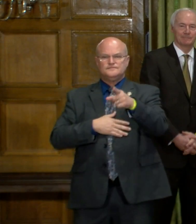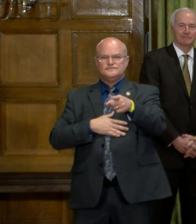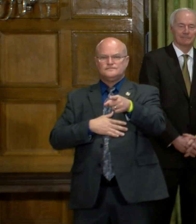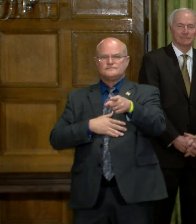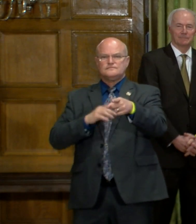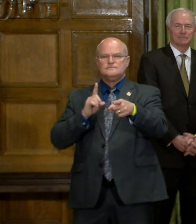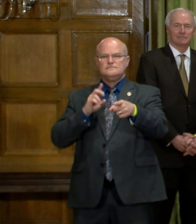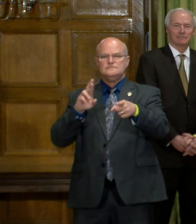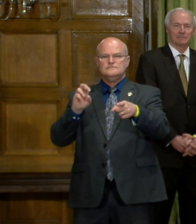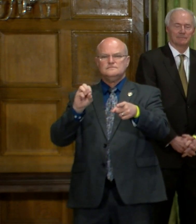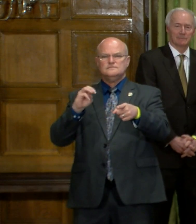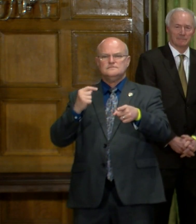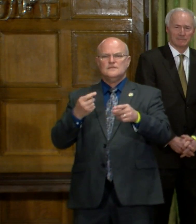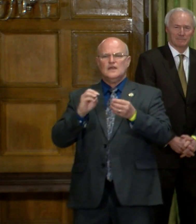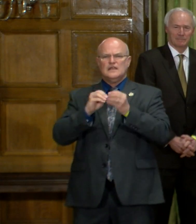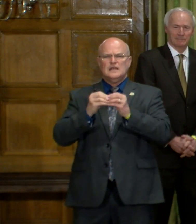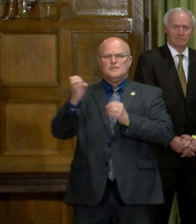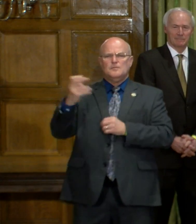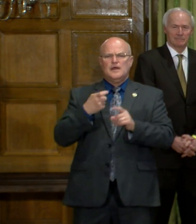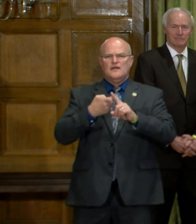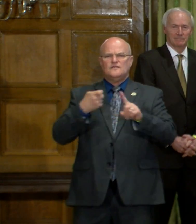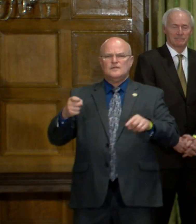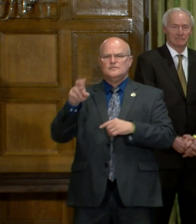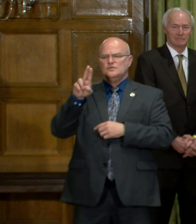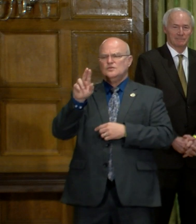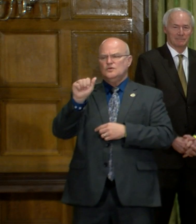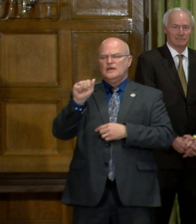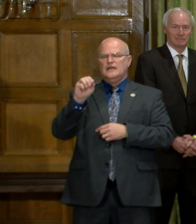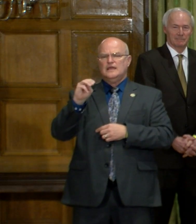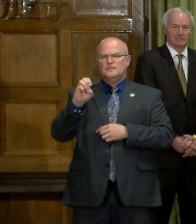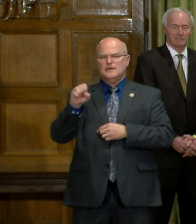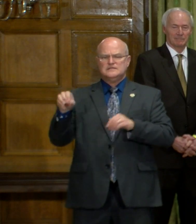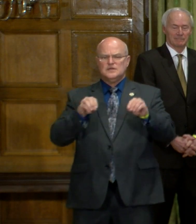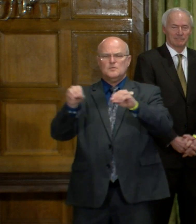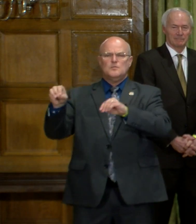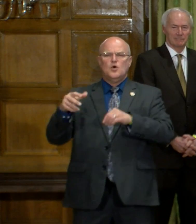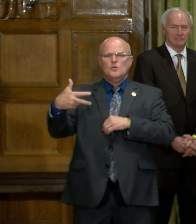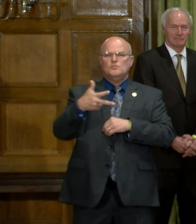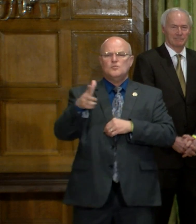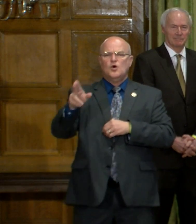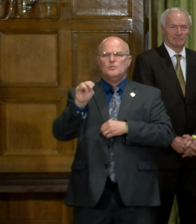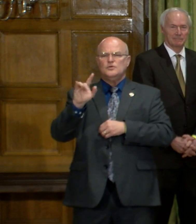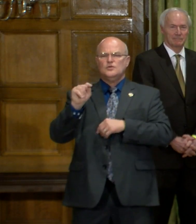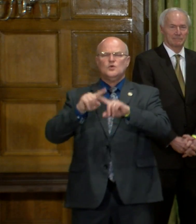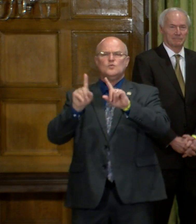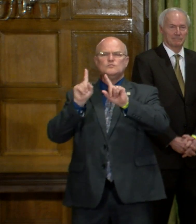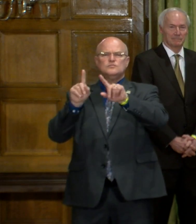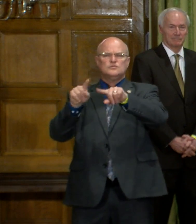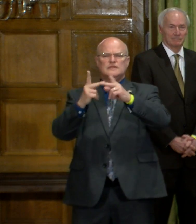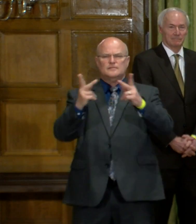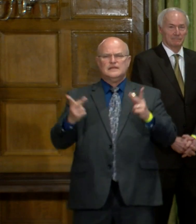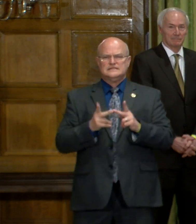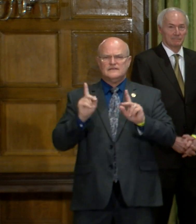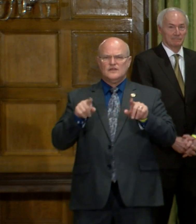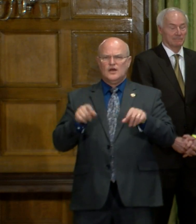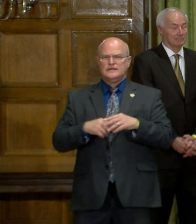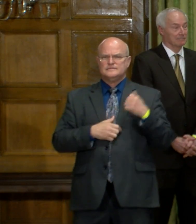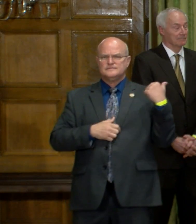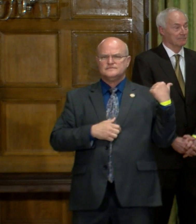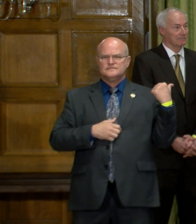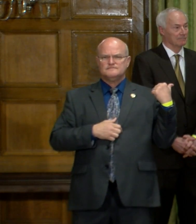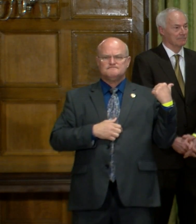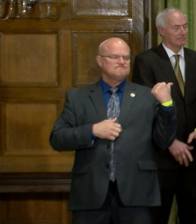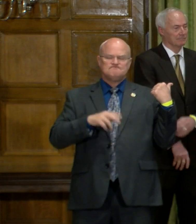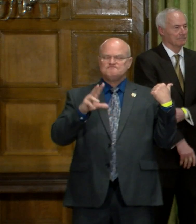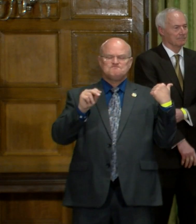Dr. Smith, have you gotten any numbers back from UAMS's mobile unit and kind of where else they've gone in the state? I have not received